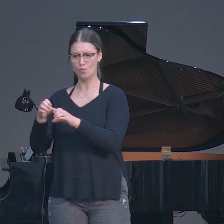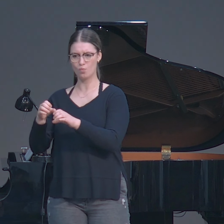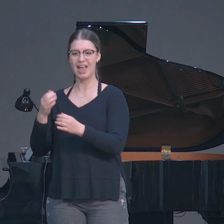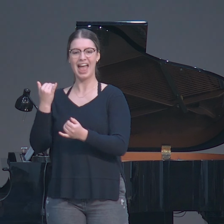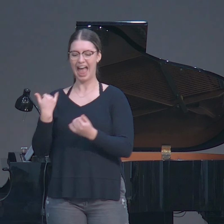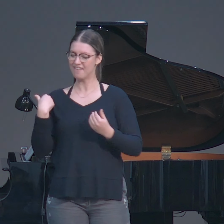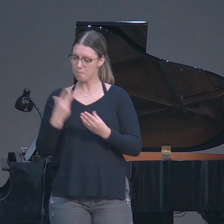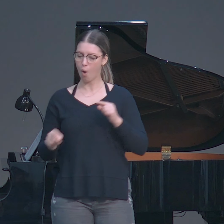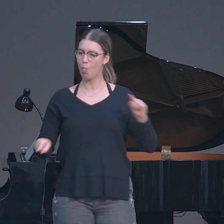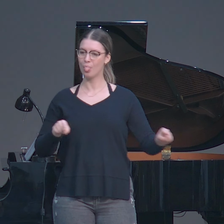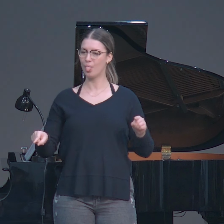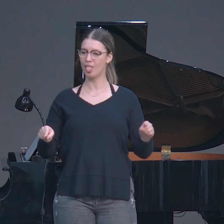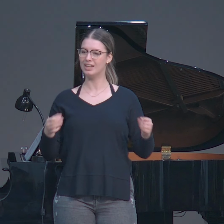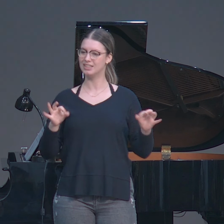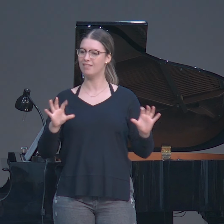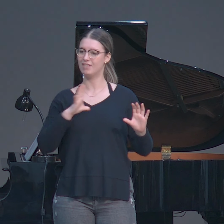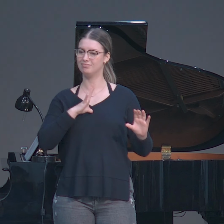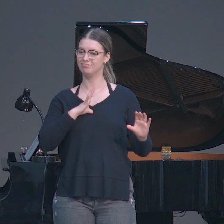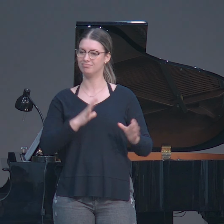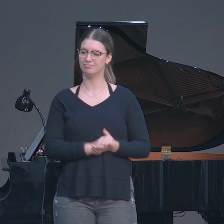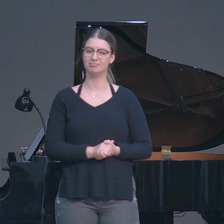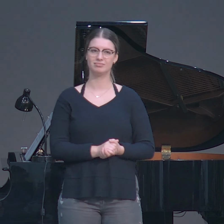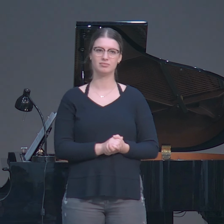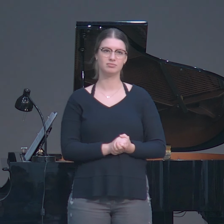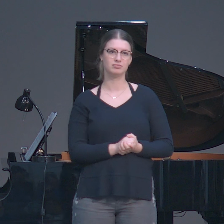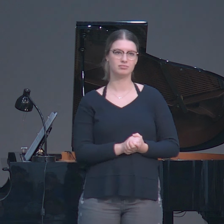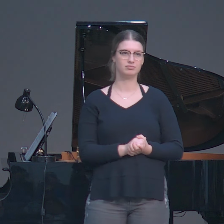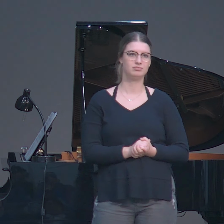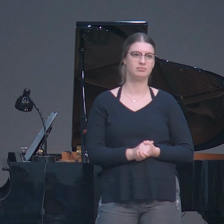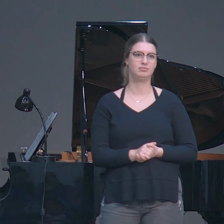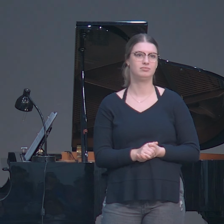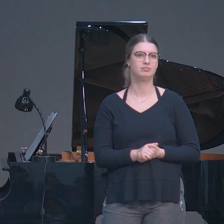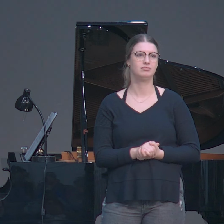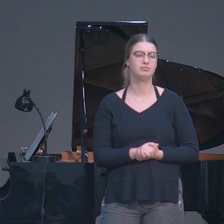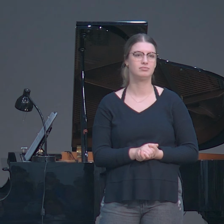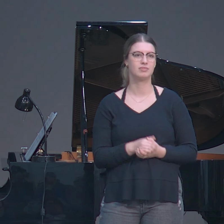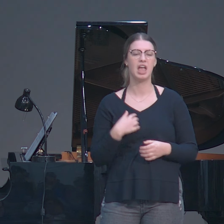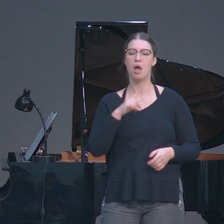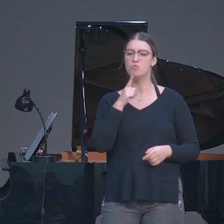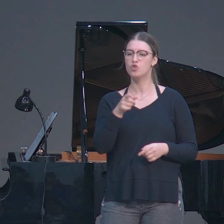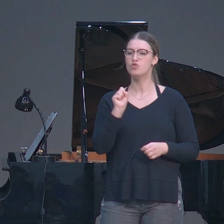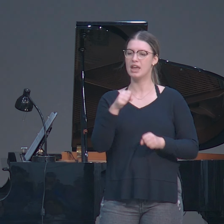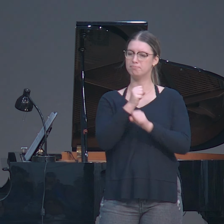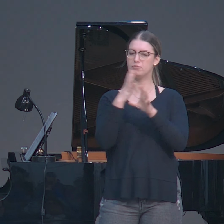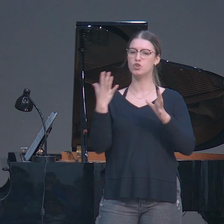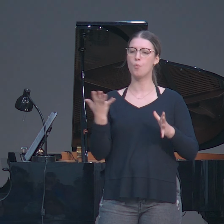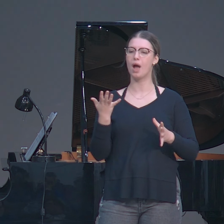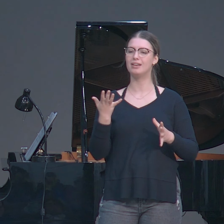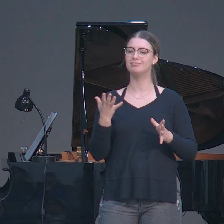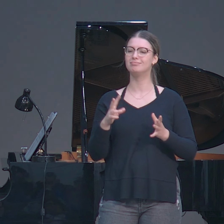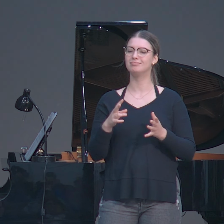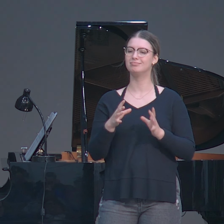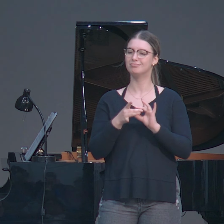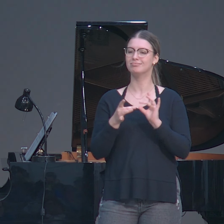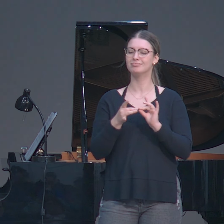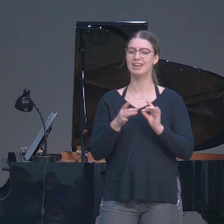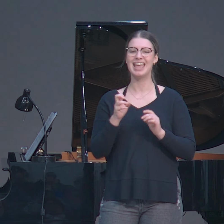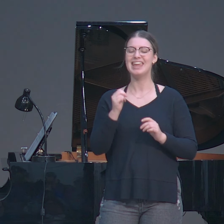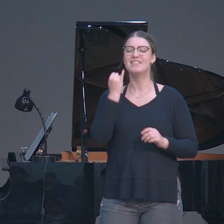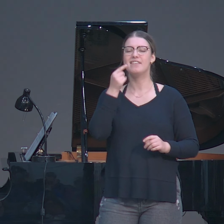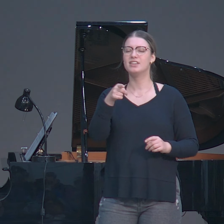both are preserved." I'm sure you can picture what he's saying here, even